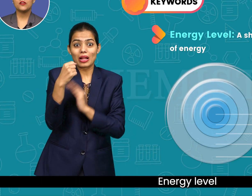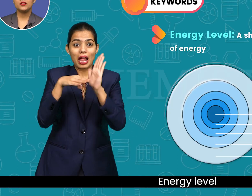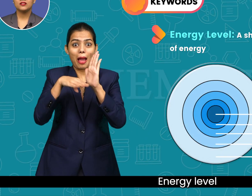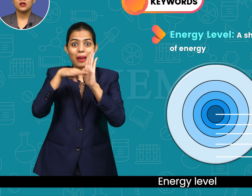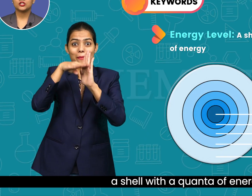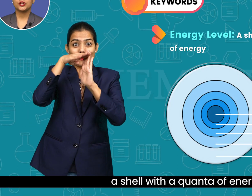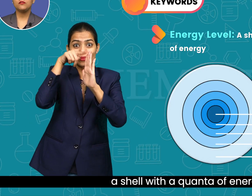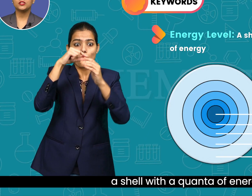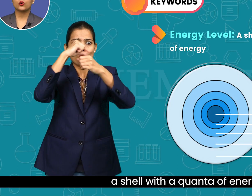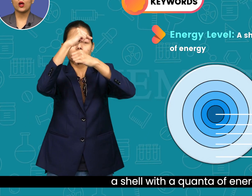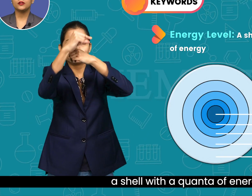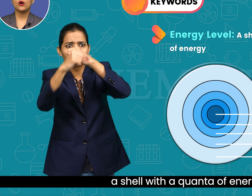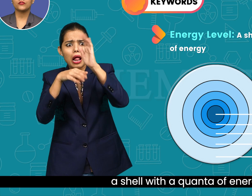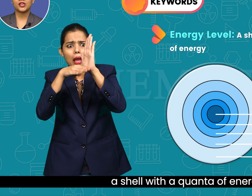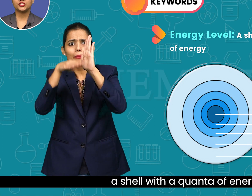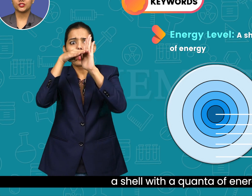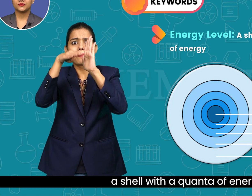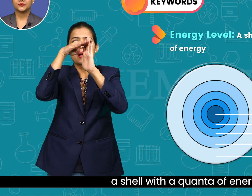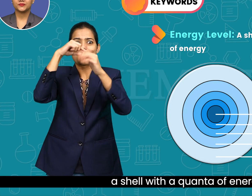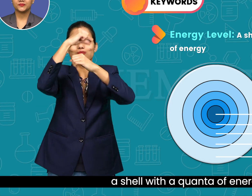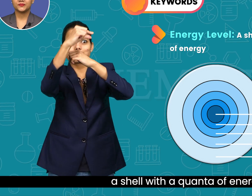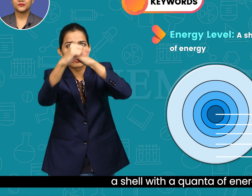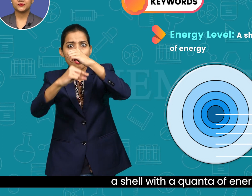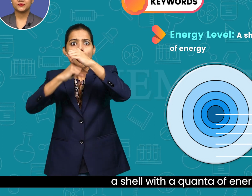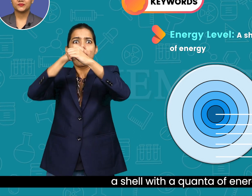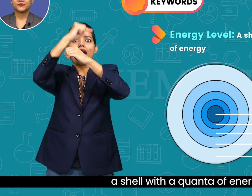Energy level, a shell with a quanta of energy.